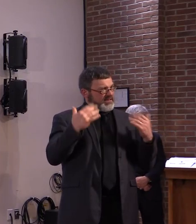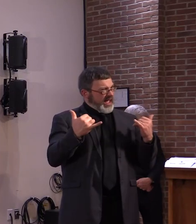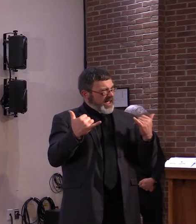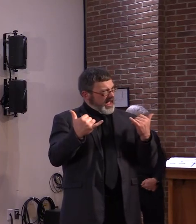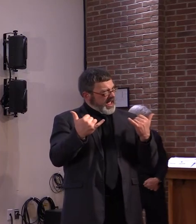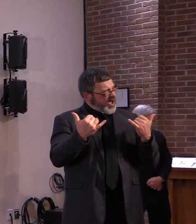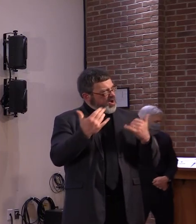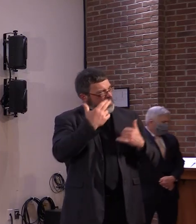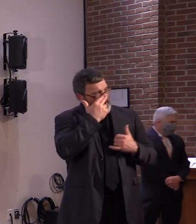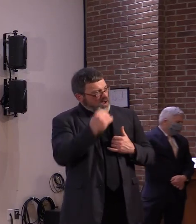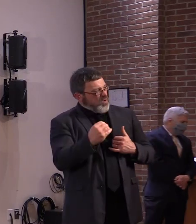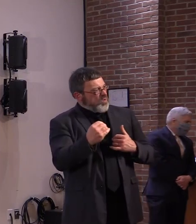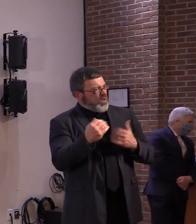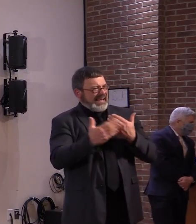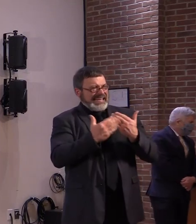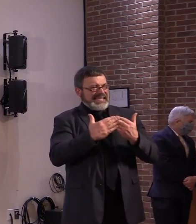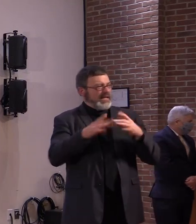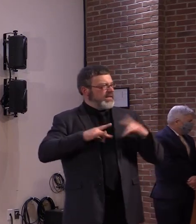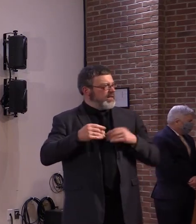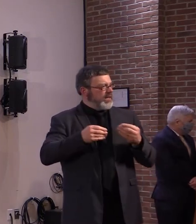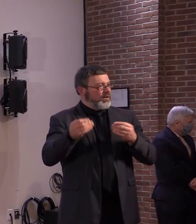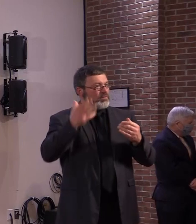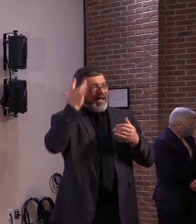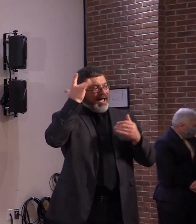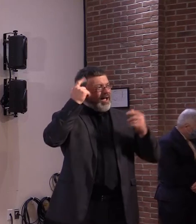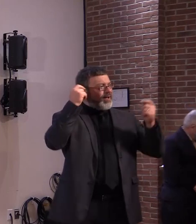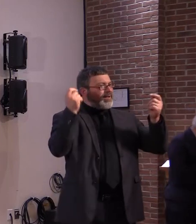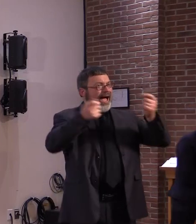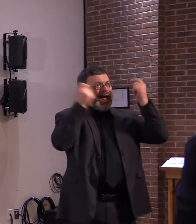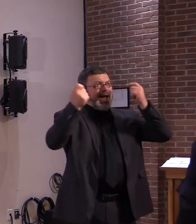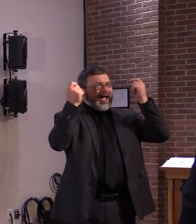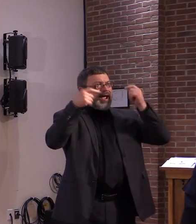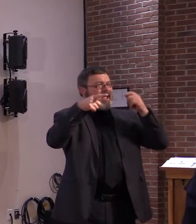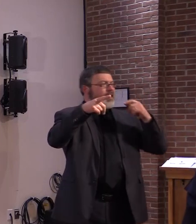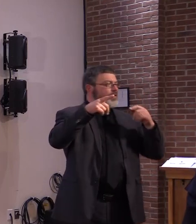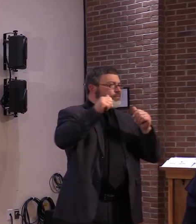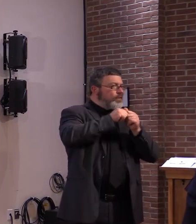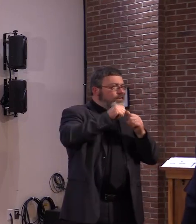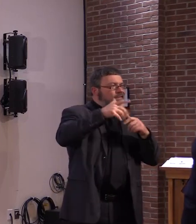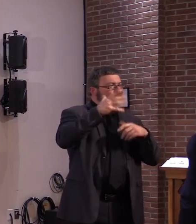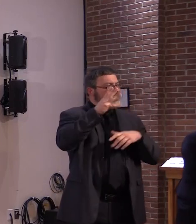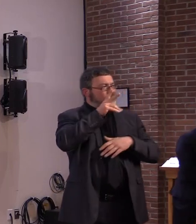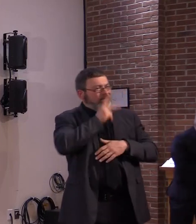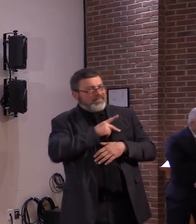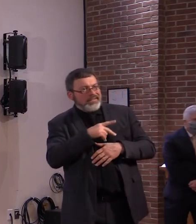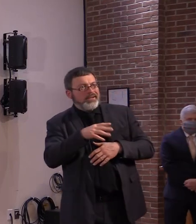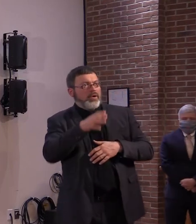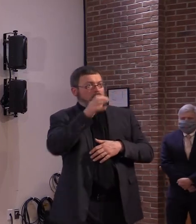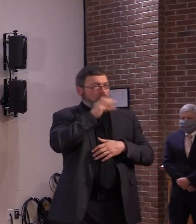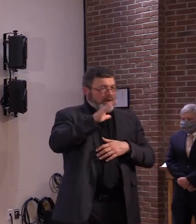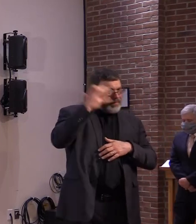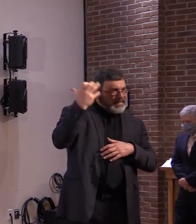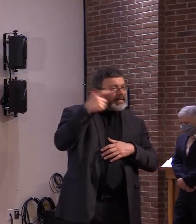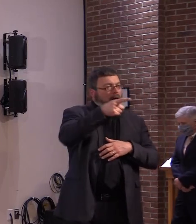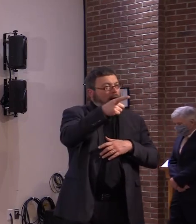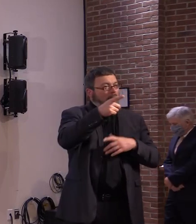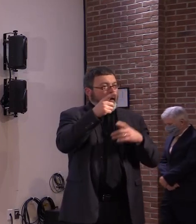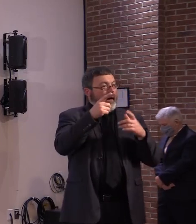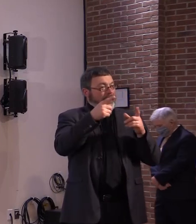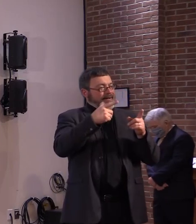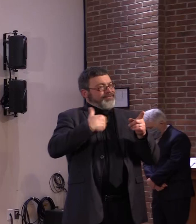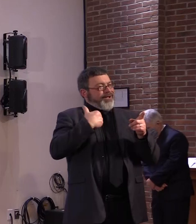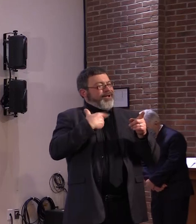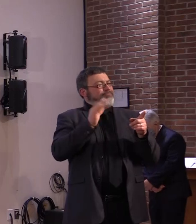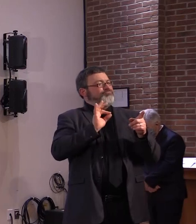around not only parents but often grandparents, people from generations that make them more susceptible